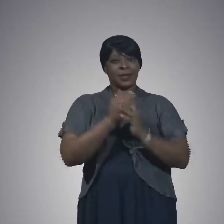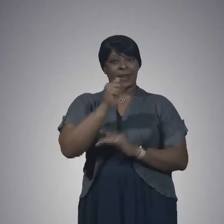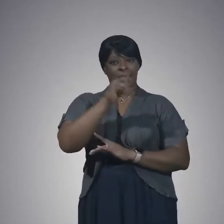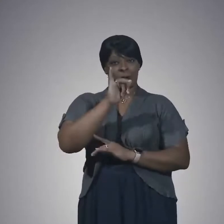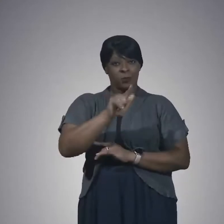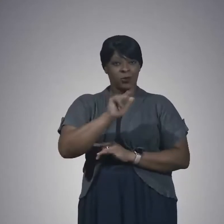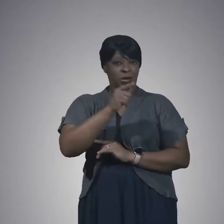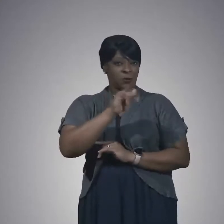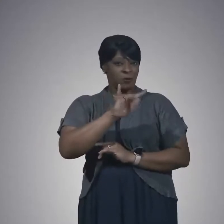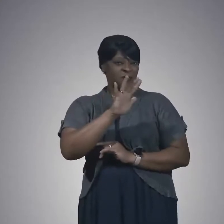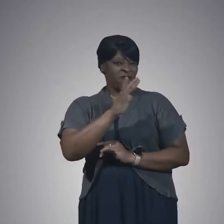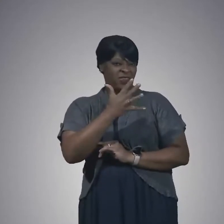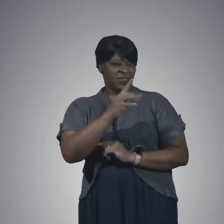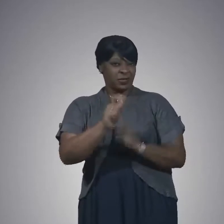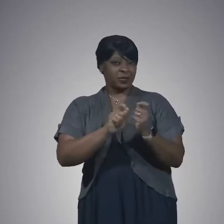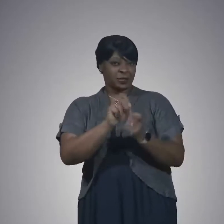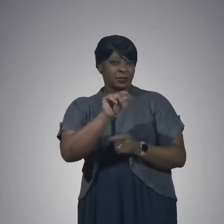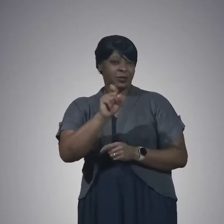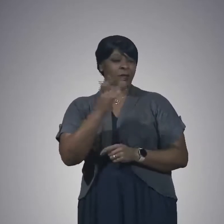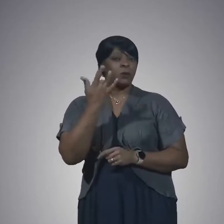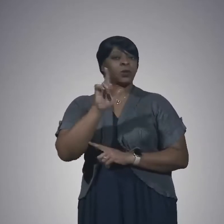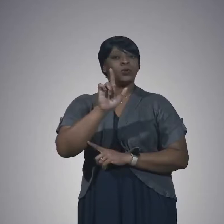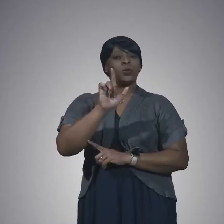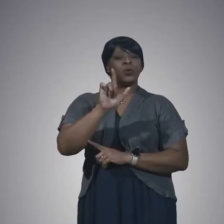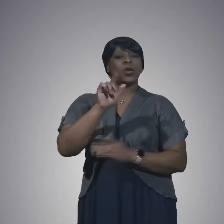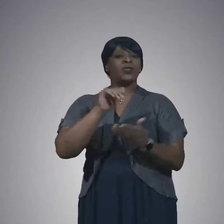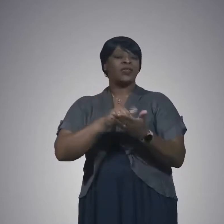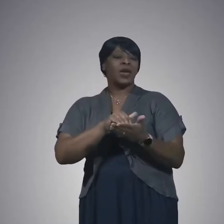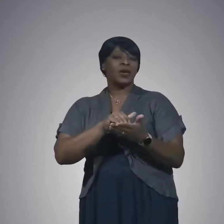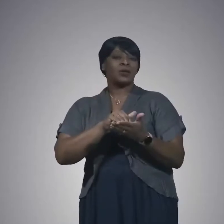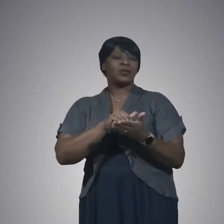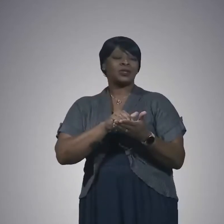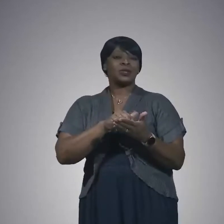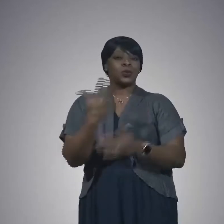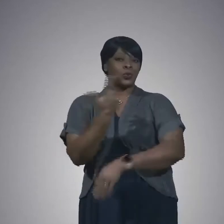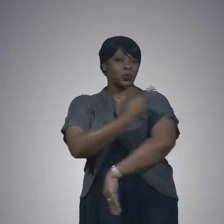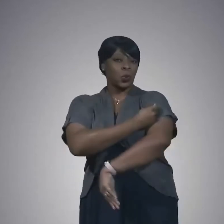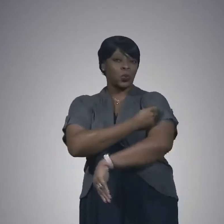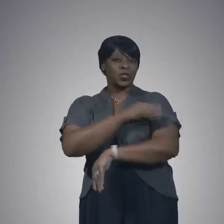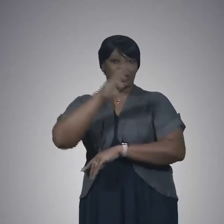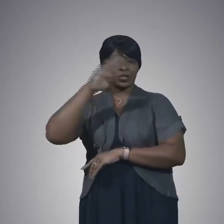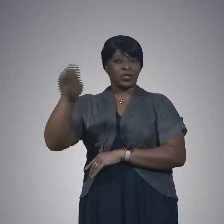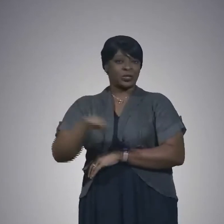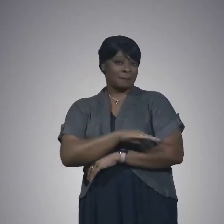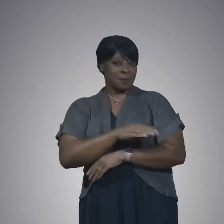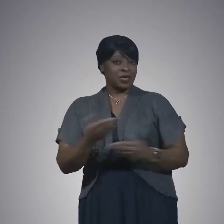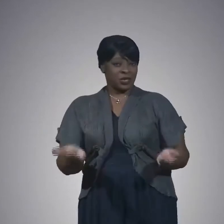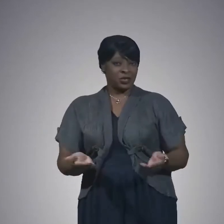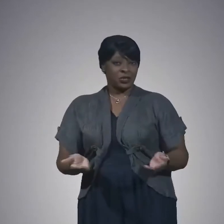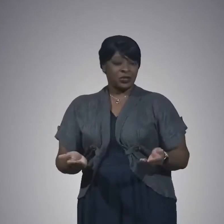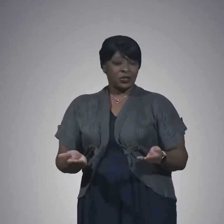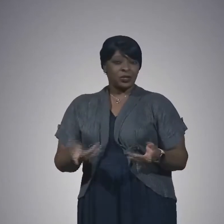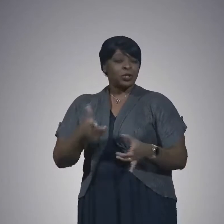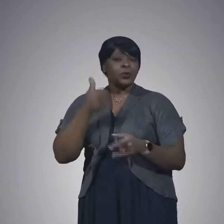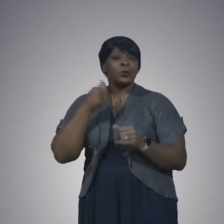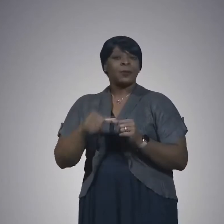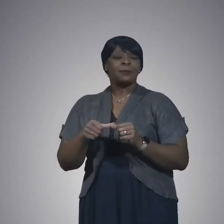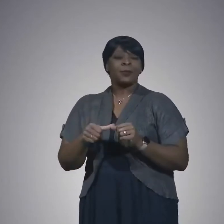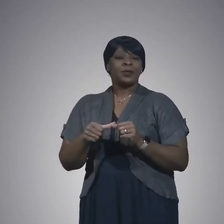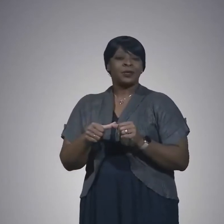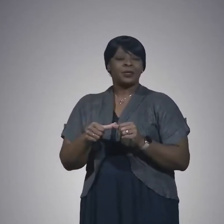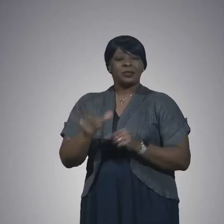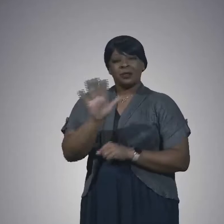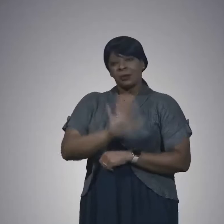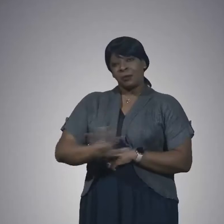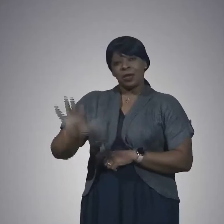April 5th to be exact, as a part of a 21,000 dose shipment. And you'll recall that on or around